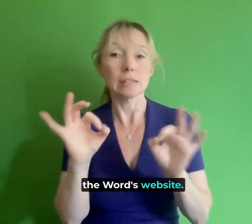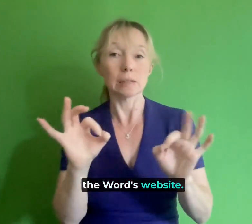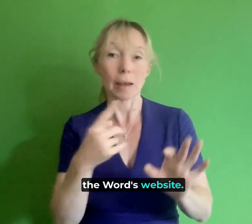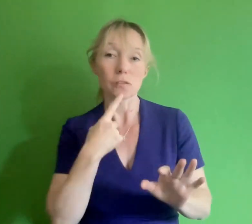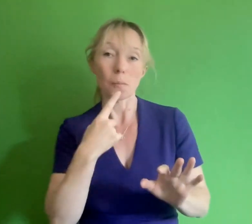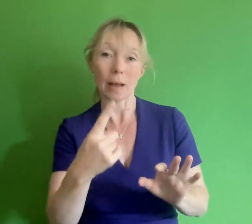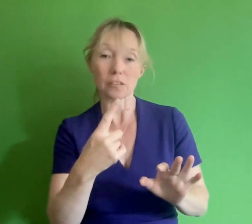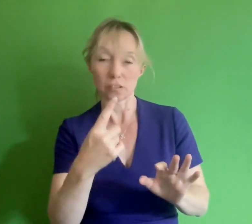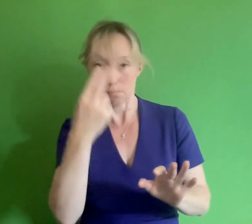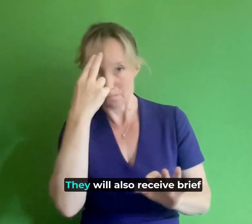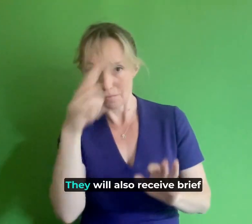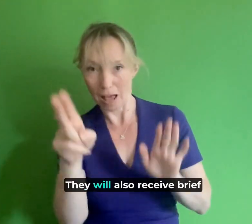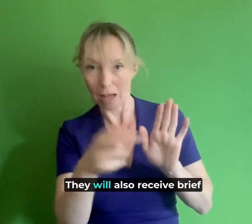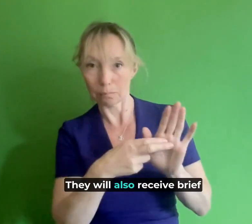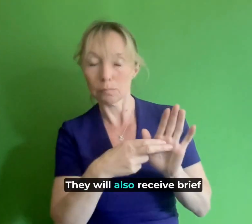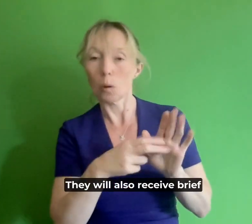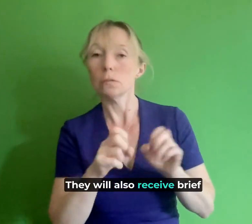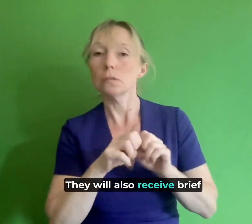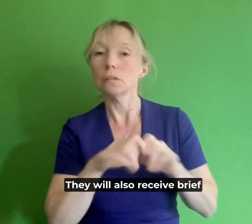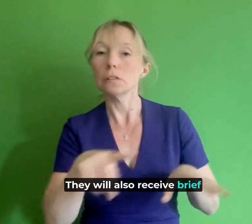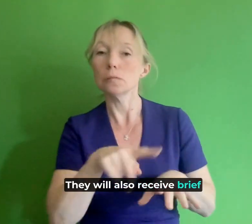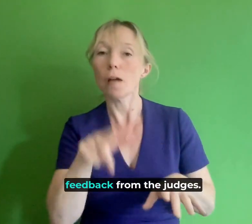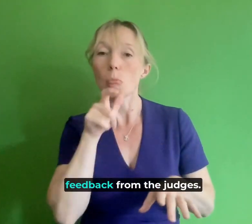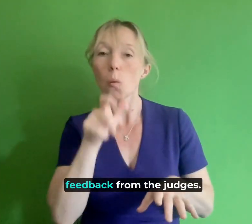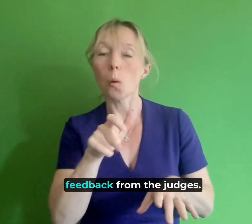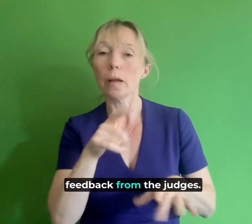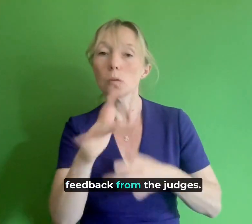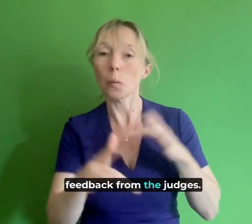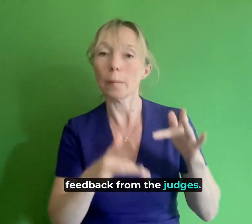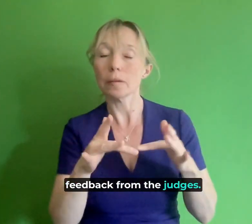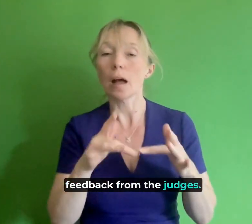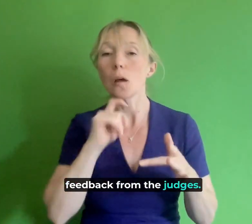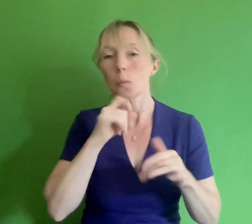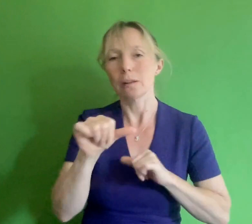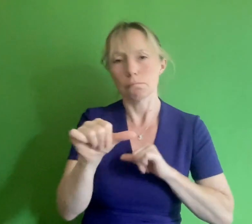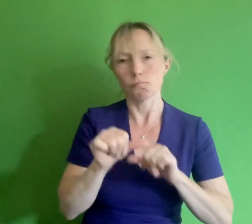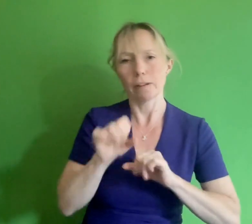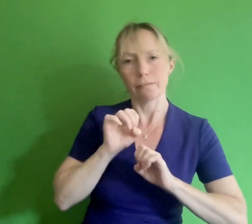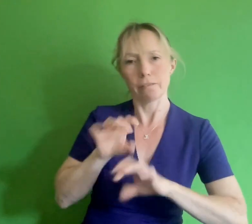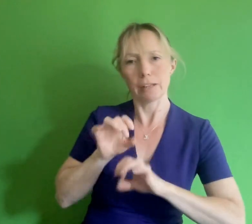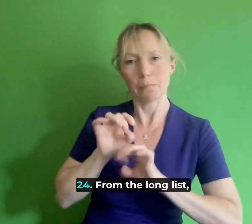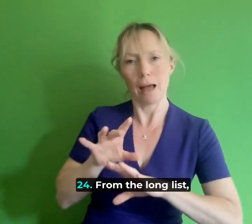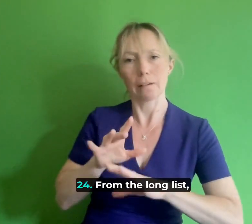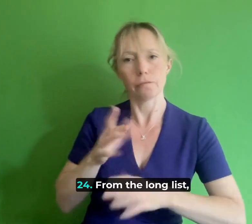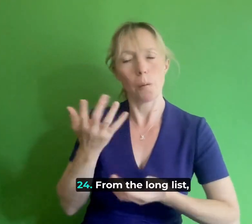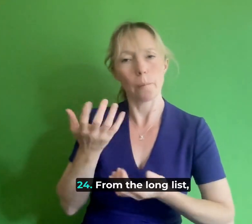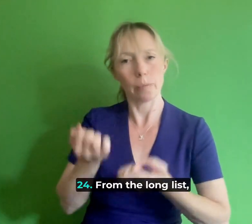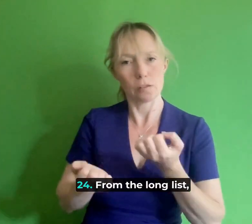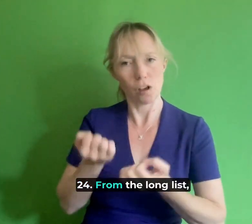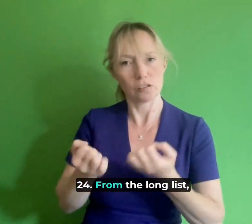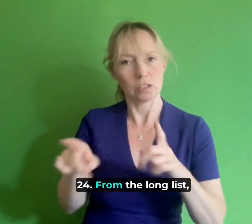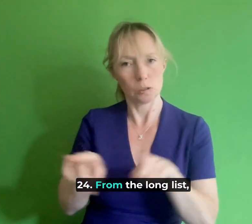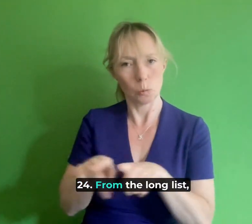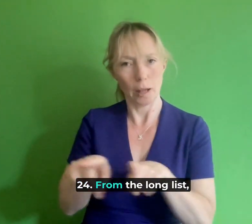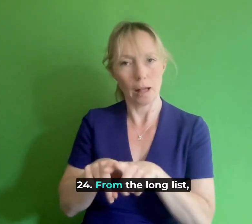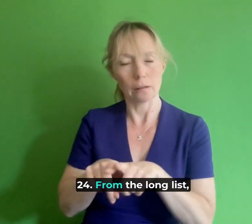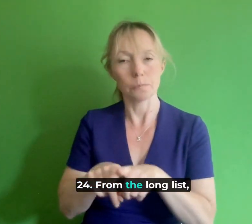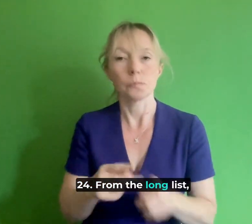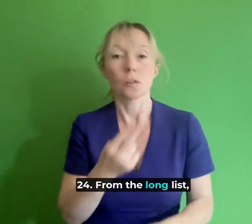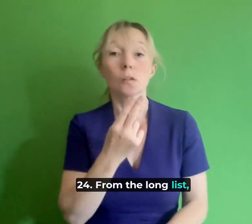website. They will also receive brief feedback from the judges. 24. From the long